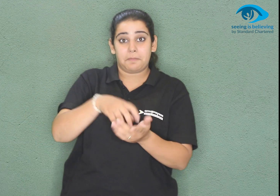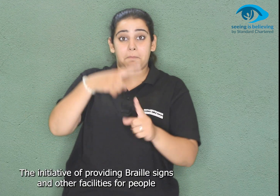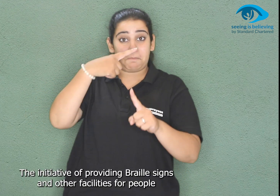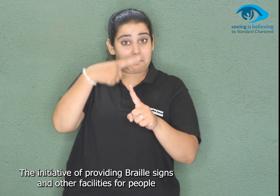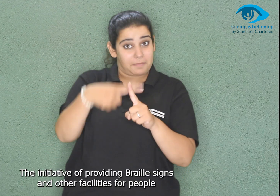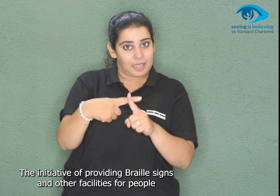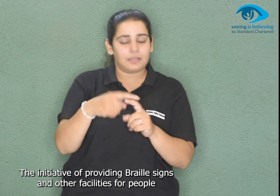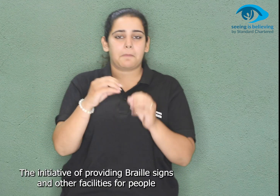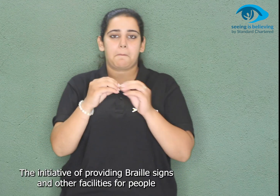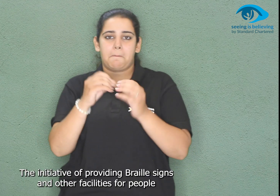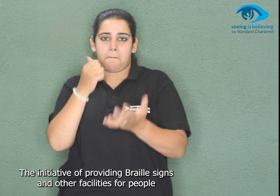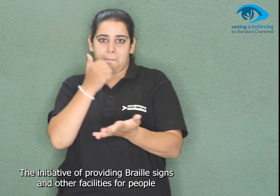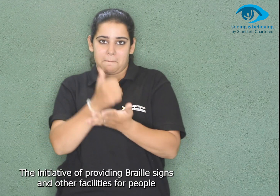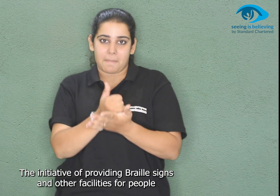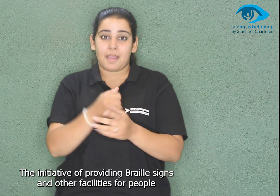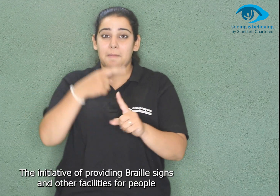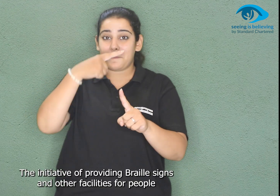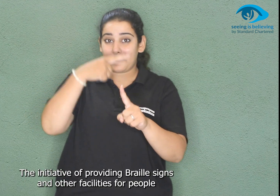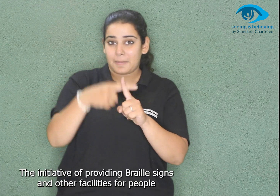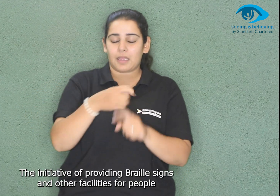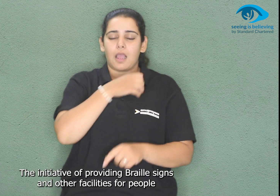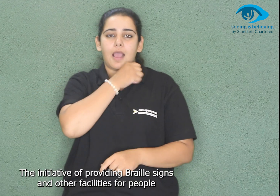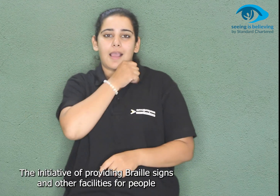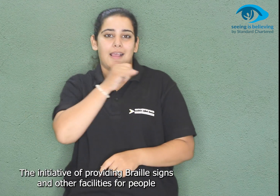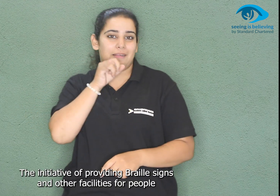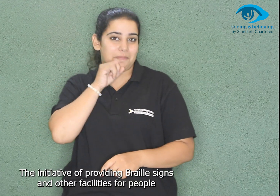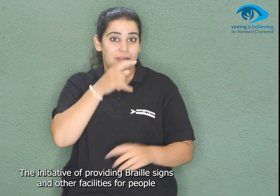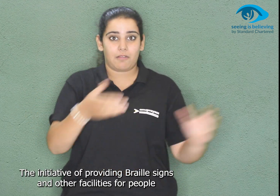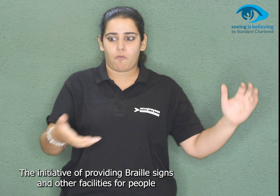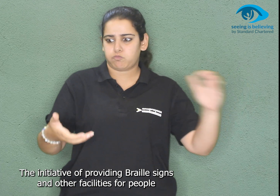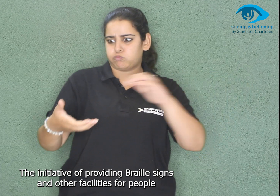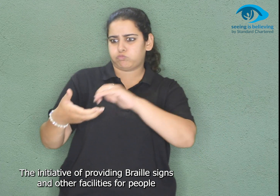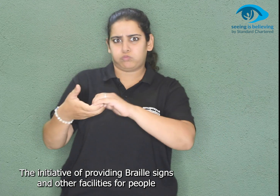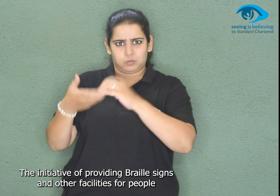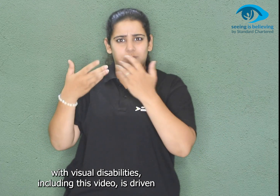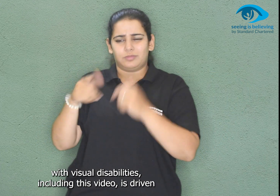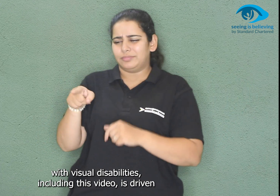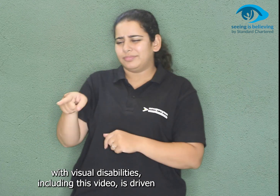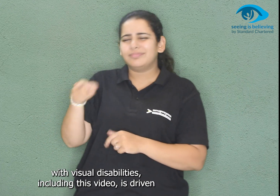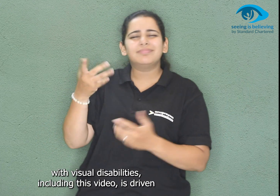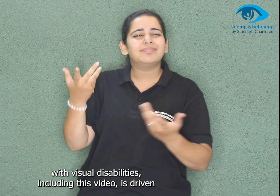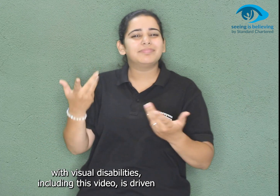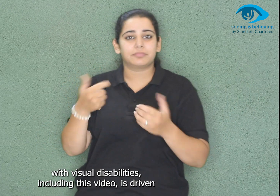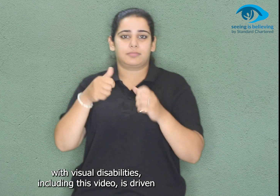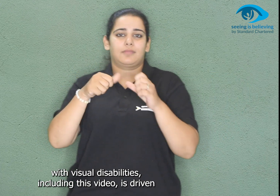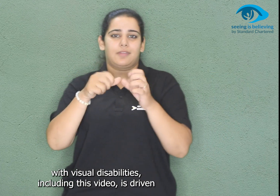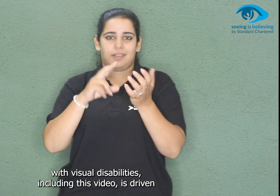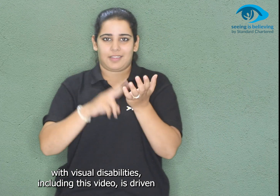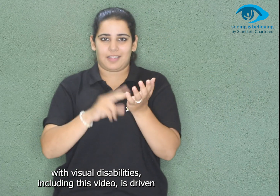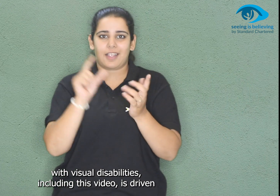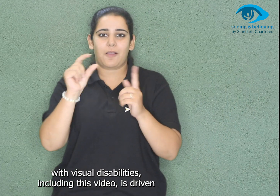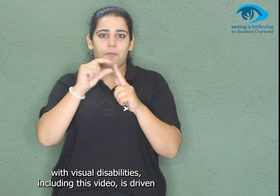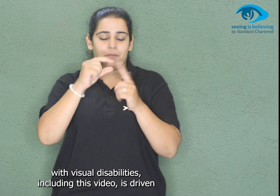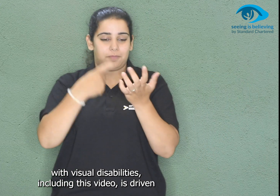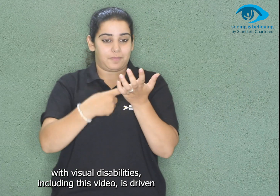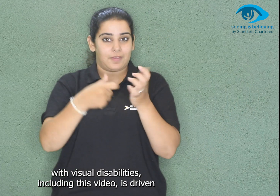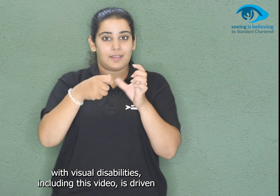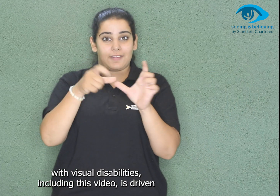The initiative of providing braille signs and other facilities for people with visual disabilities, including this video,